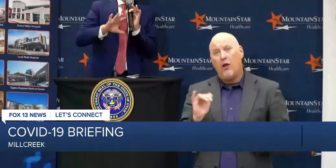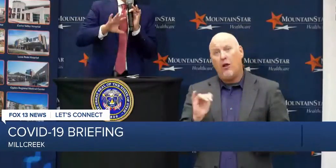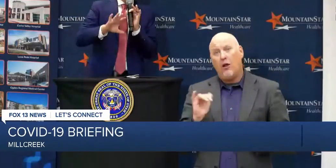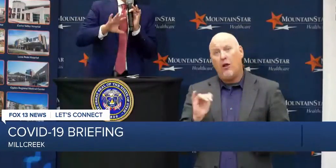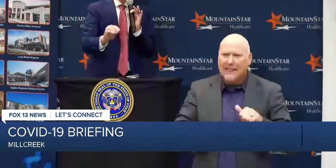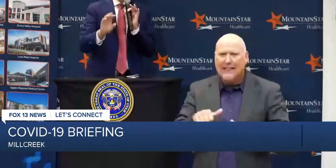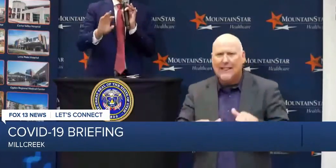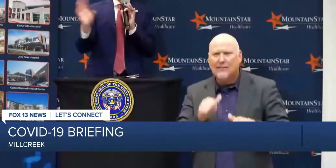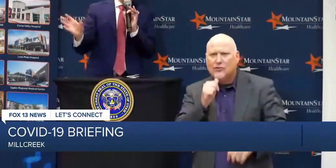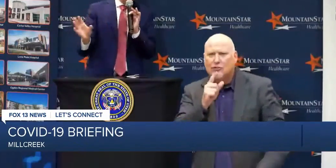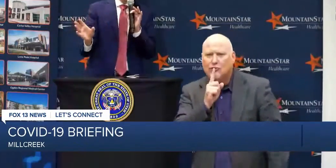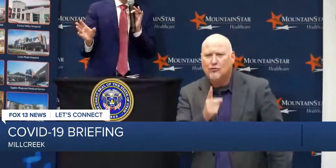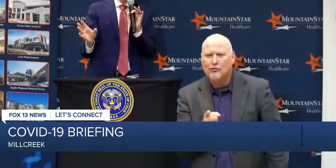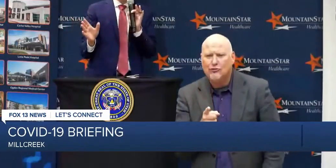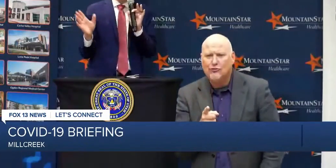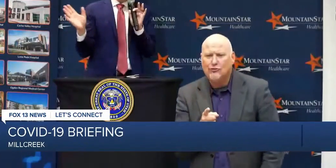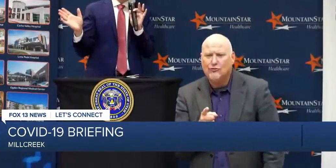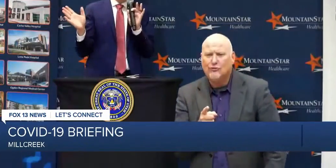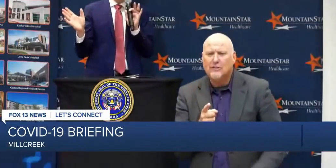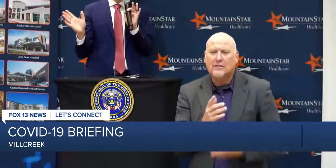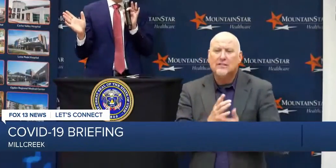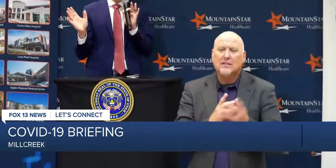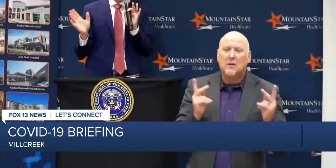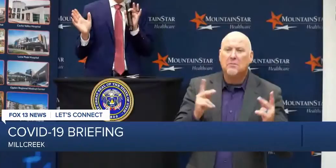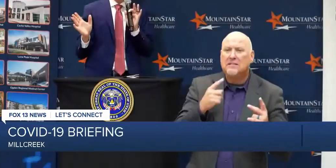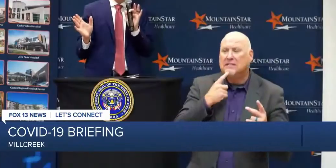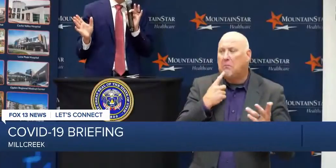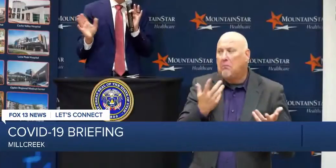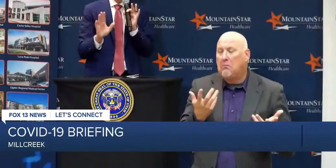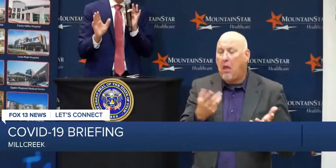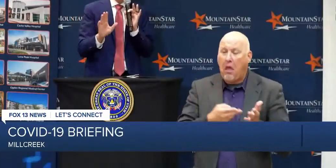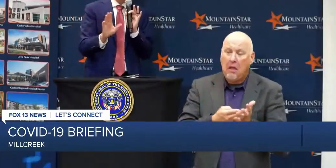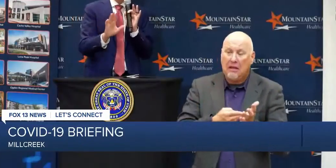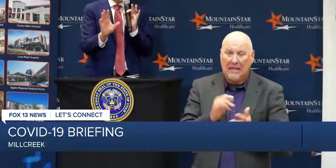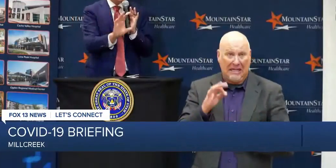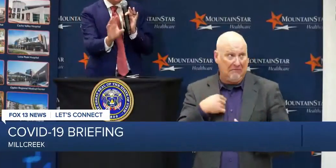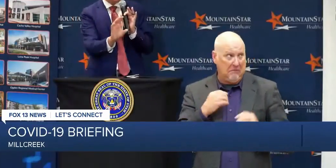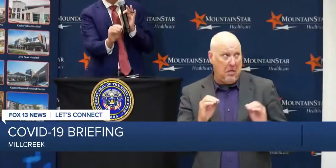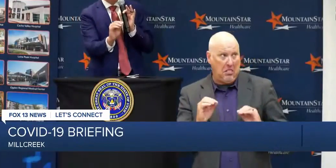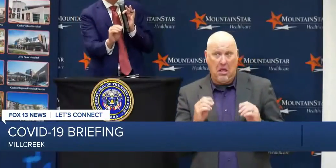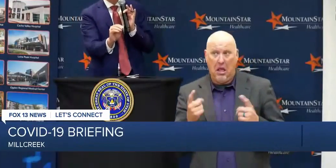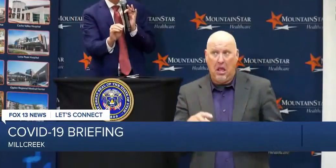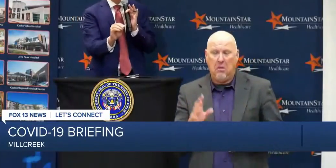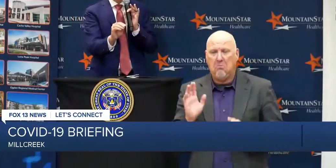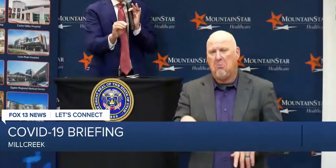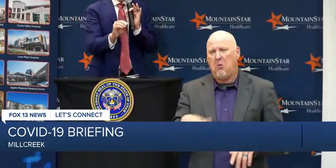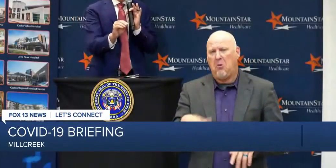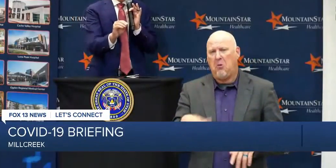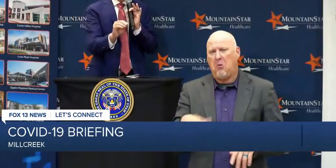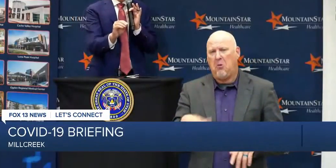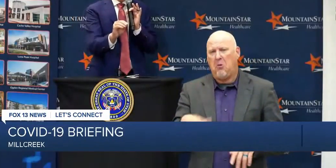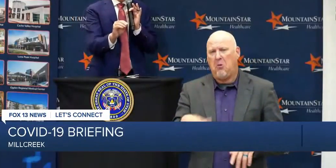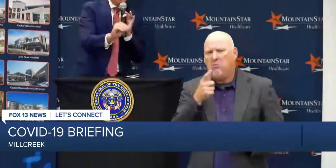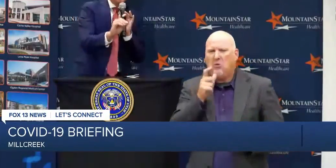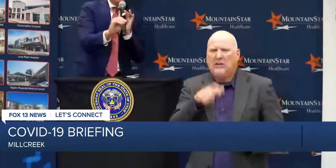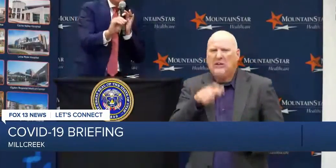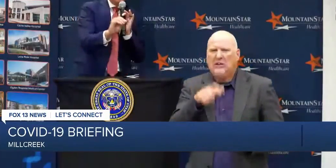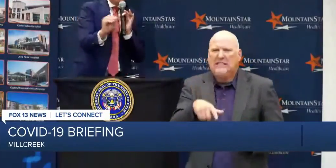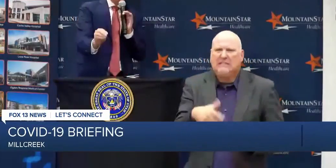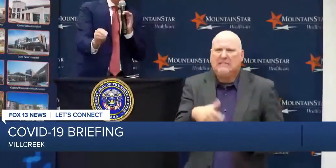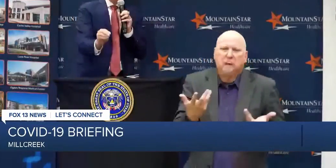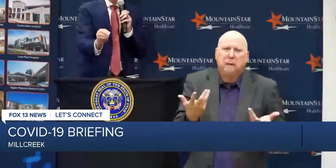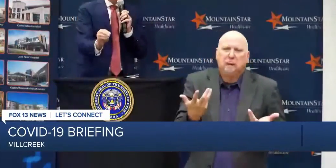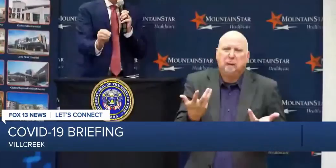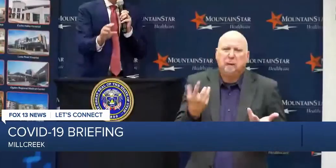get vaccinated and we reach herd immunity, great. That's kind of their sweet spot. And they thought